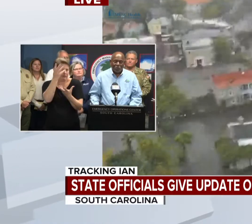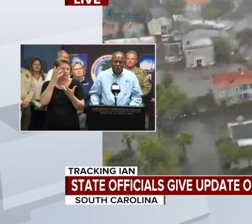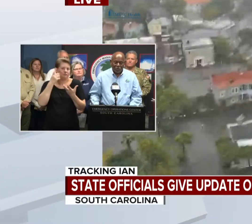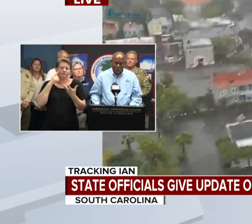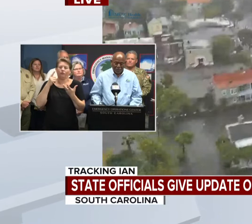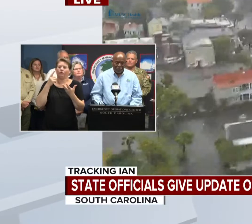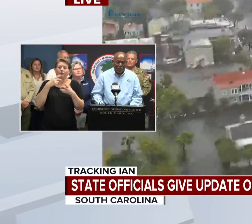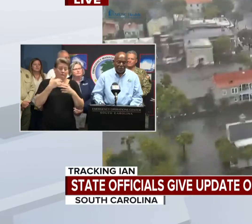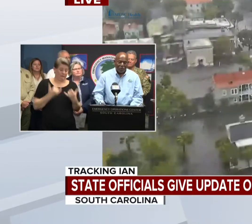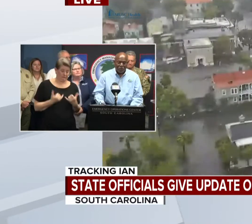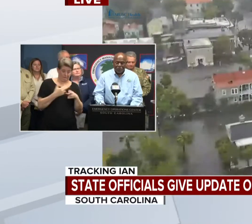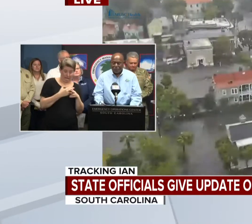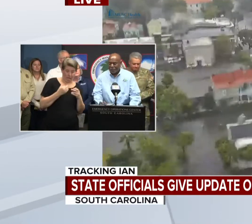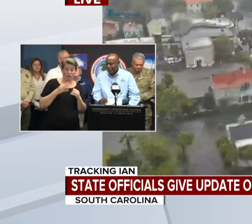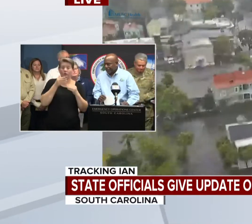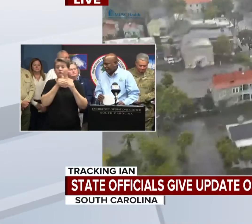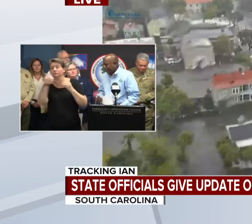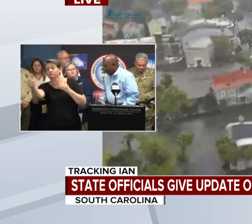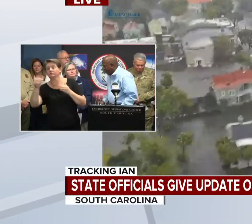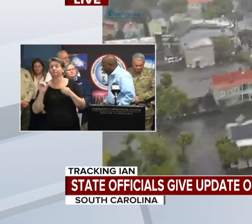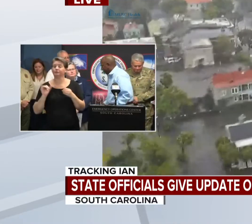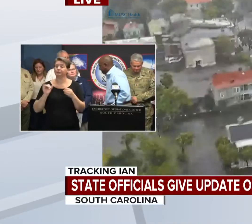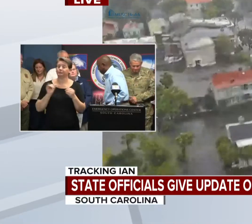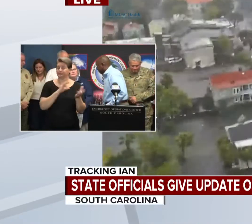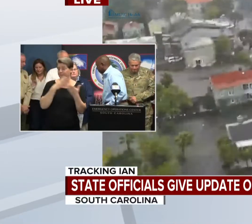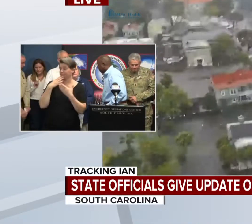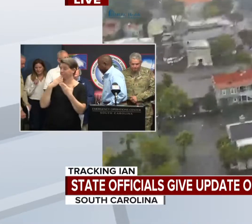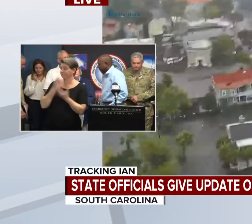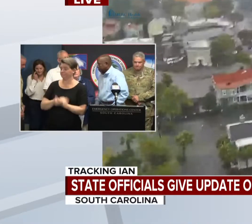or long term. Thank you. Thank you.